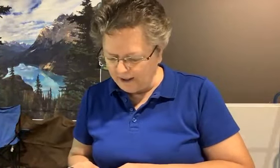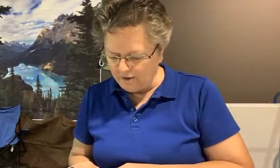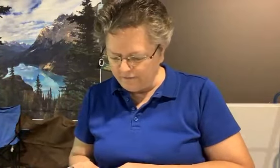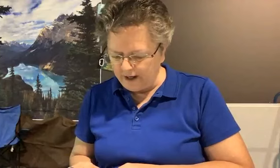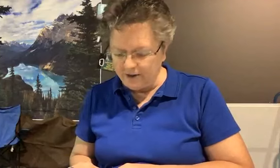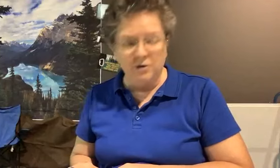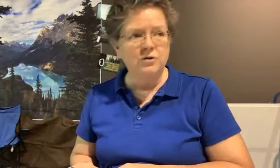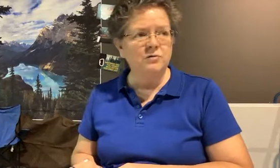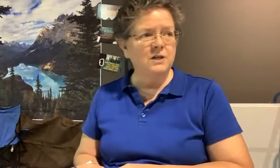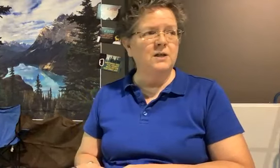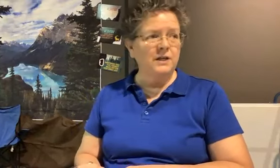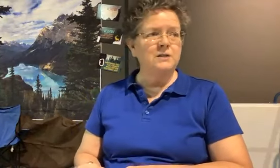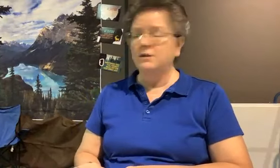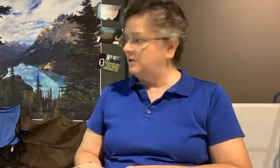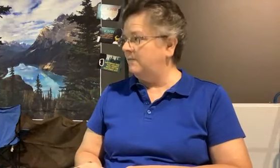your fathers who didn't listen to me.